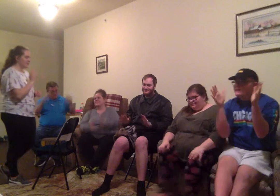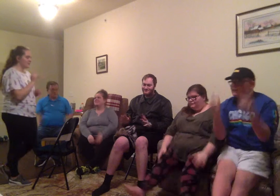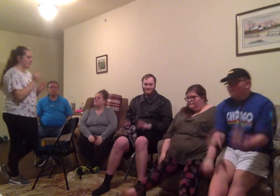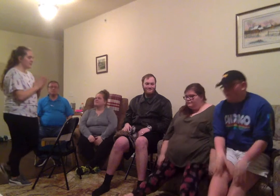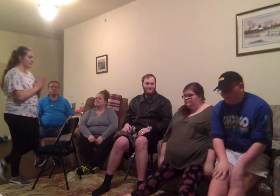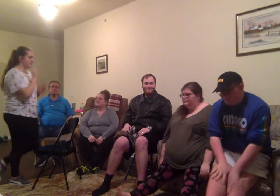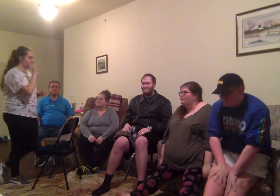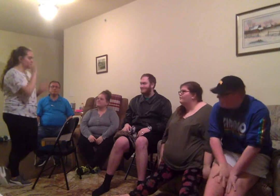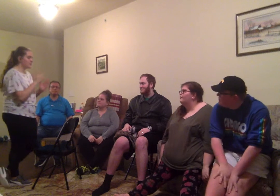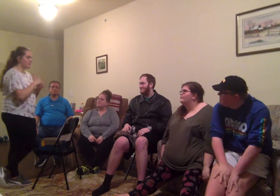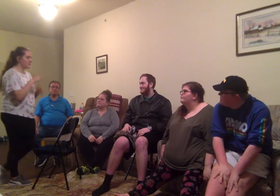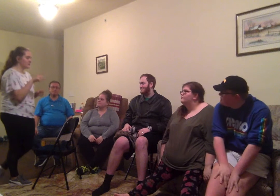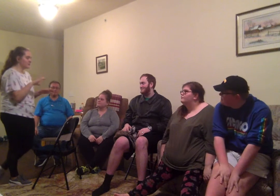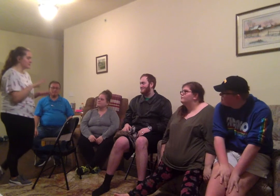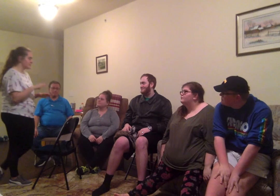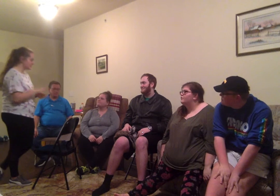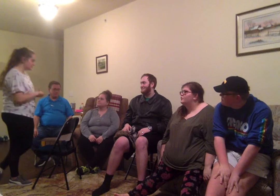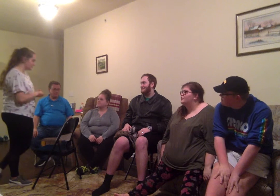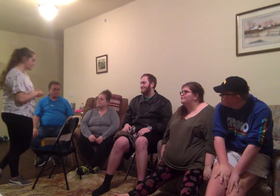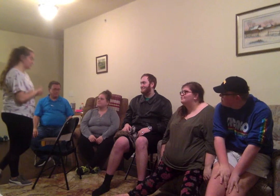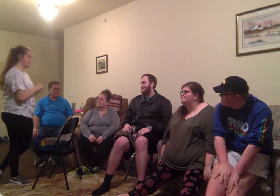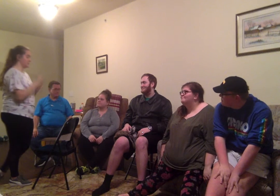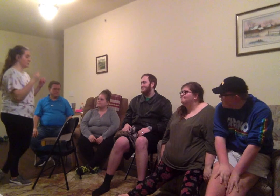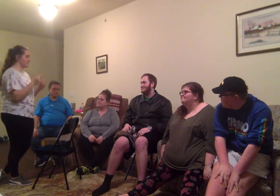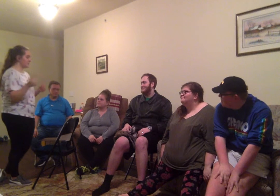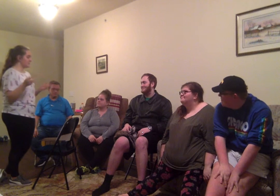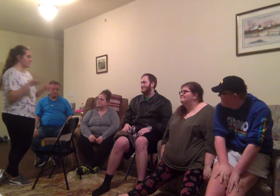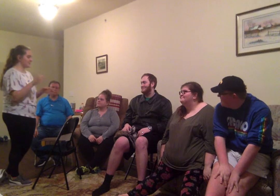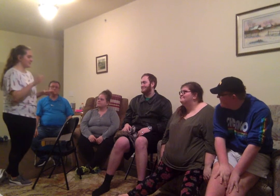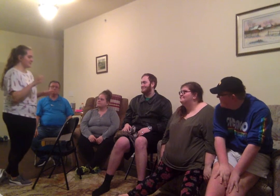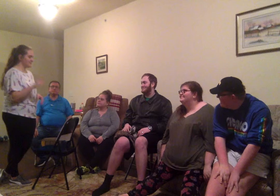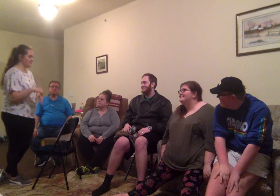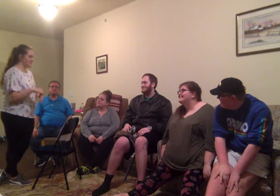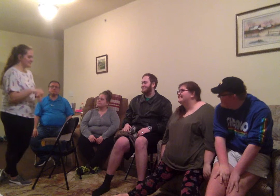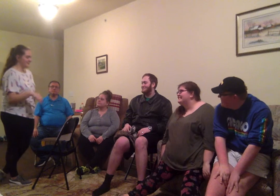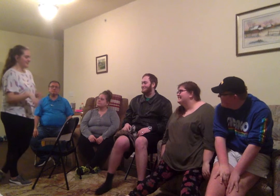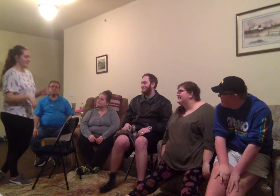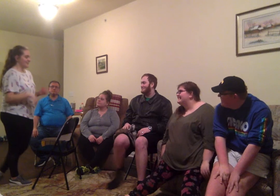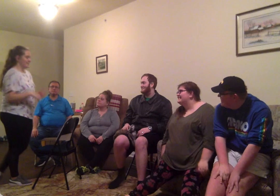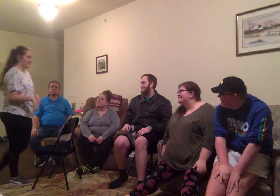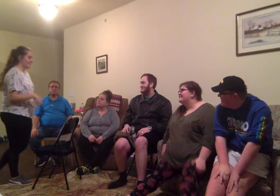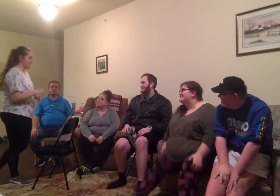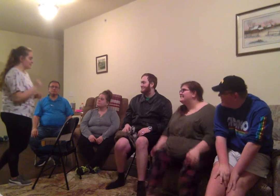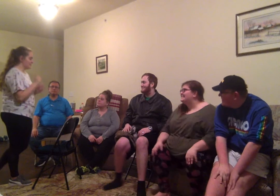Next, we'll ask a deaf person how they are doing. So there's a few ways that you can do this. And the